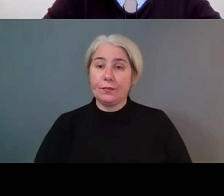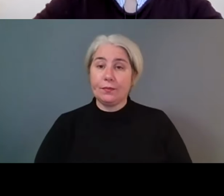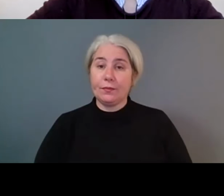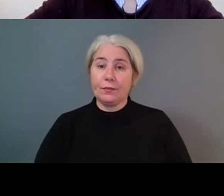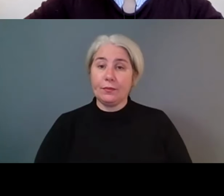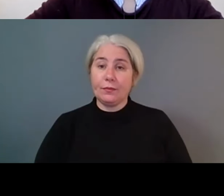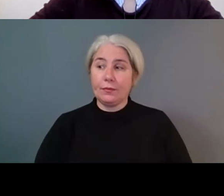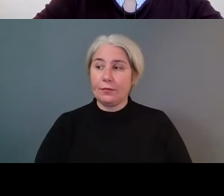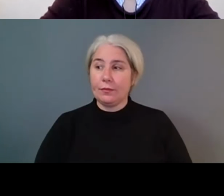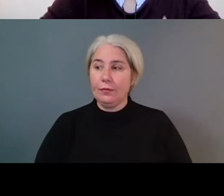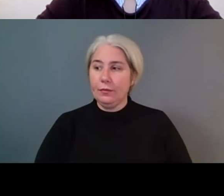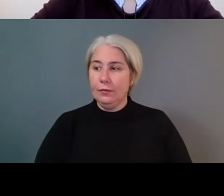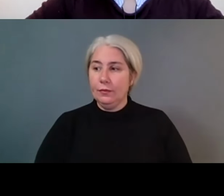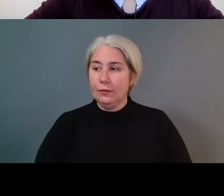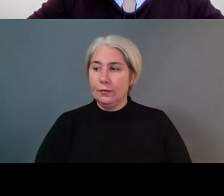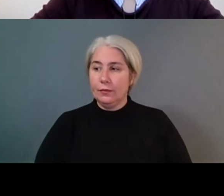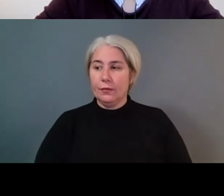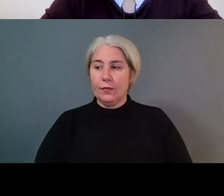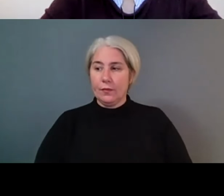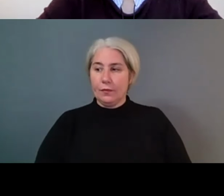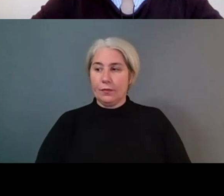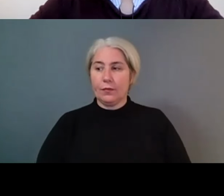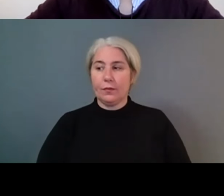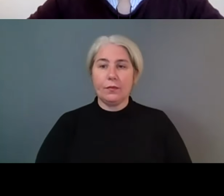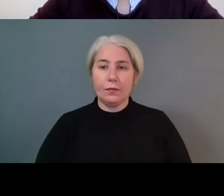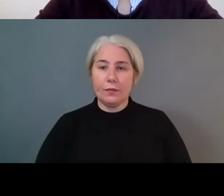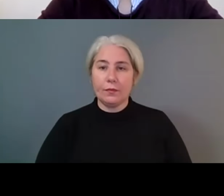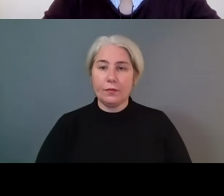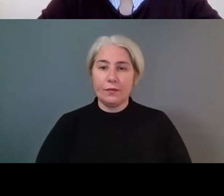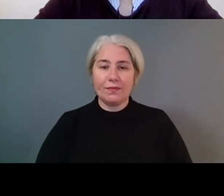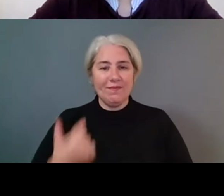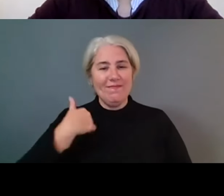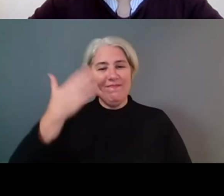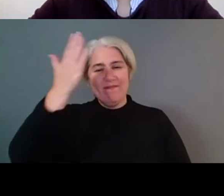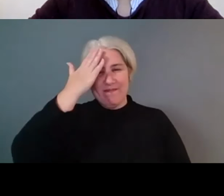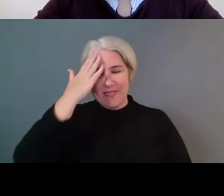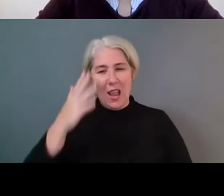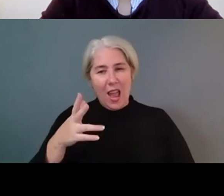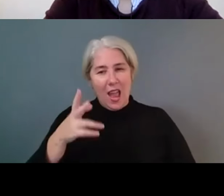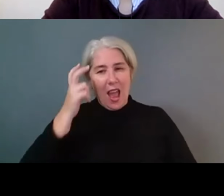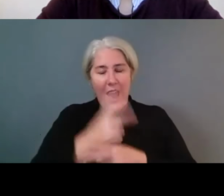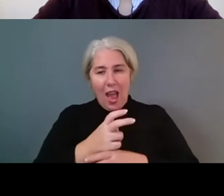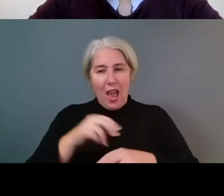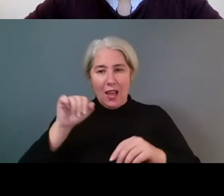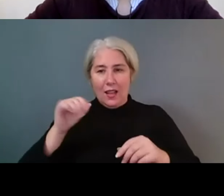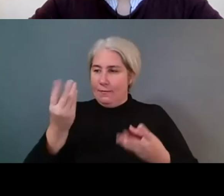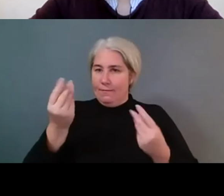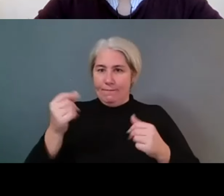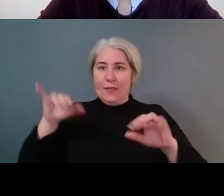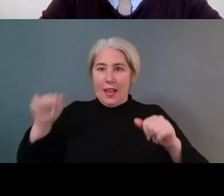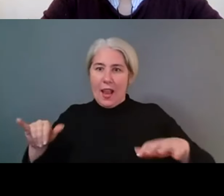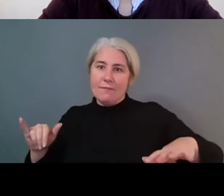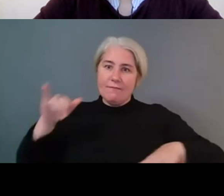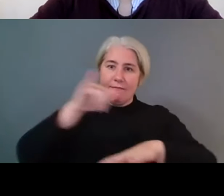Jonas and Theresia will probably address the logistic issue, but I wanted to say that, yes, you can travel